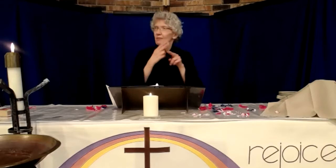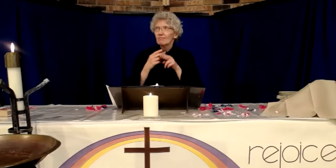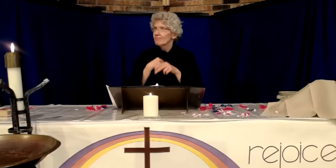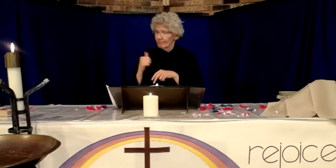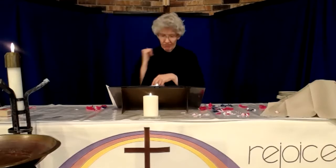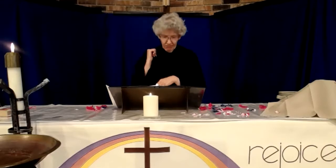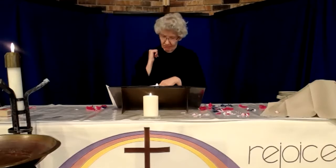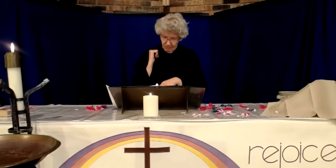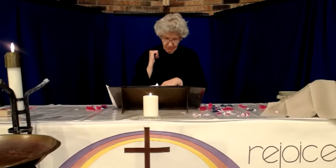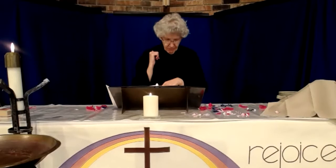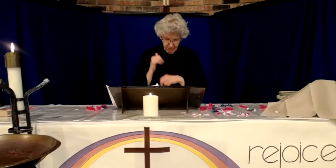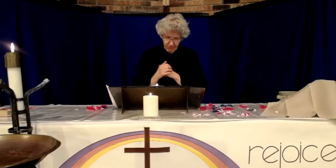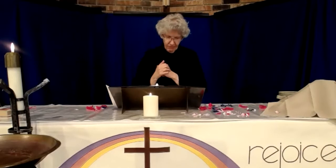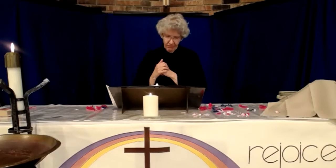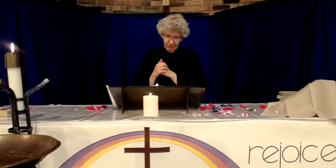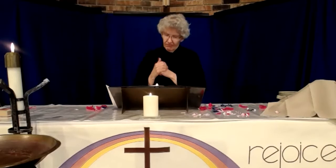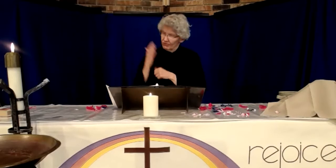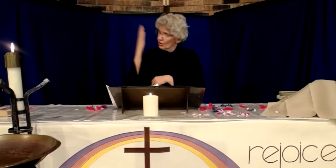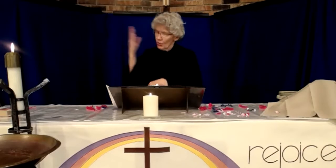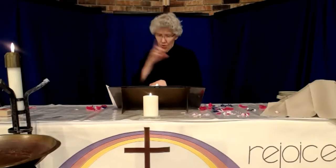worship in their name.